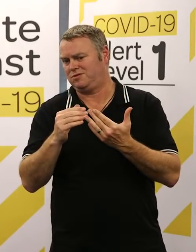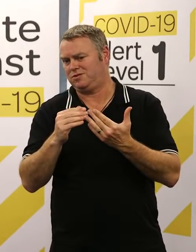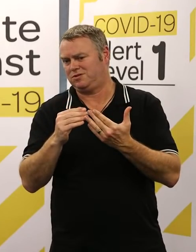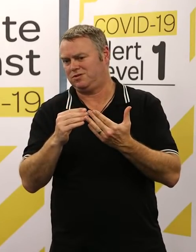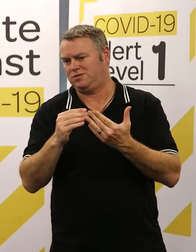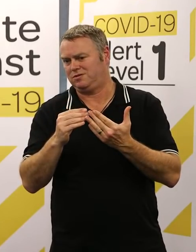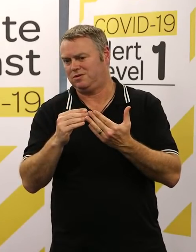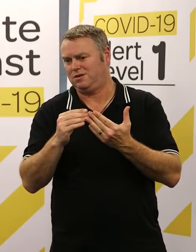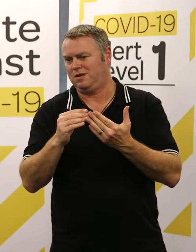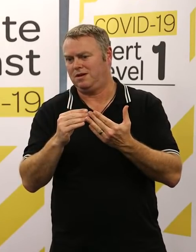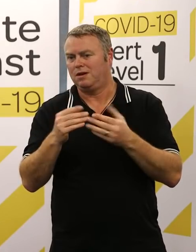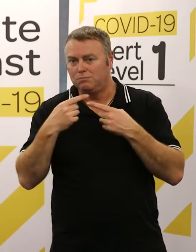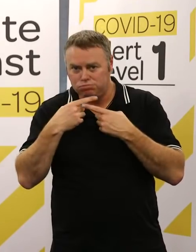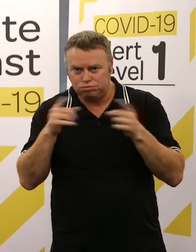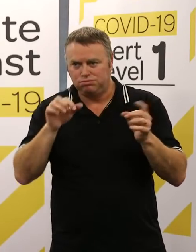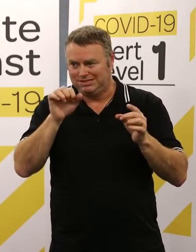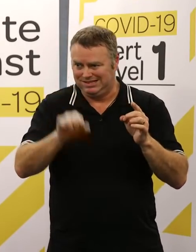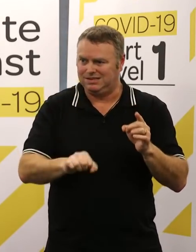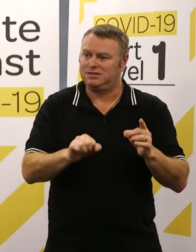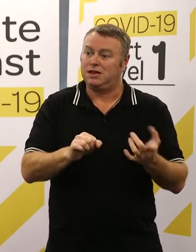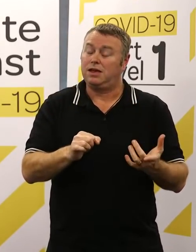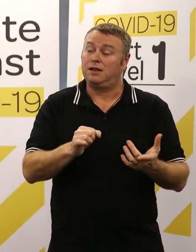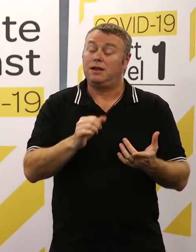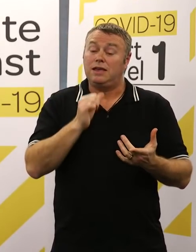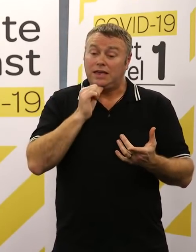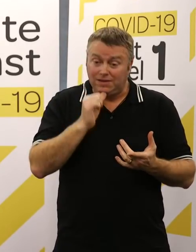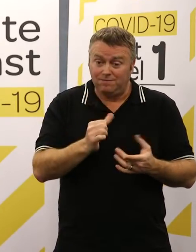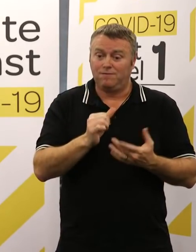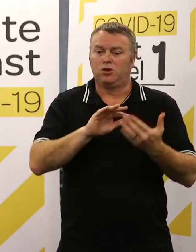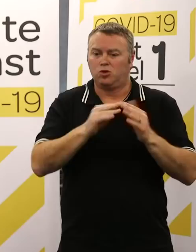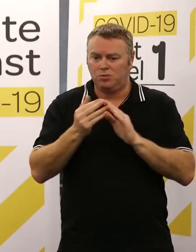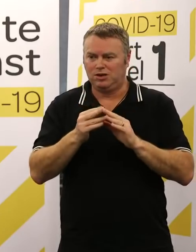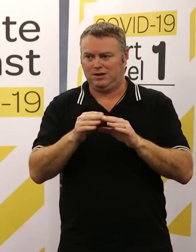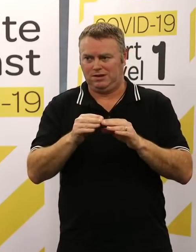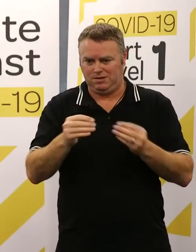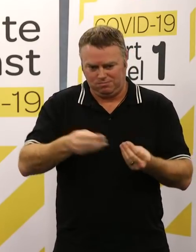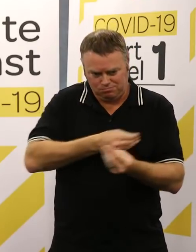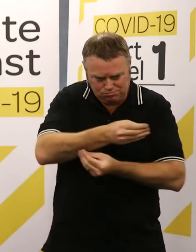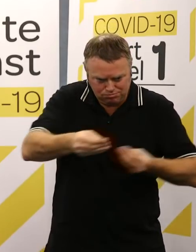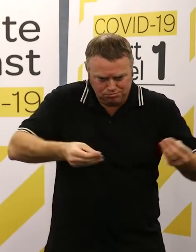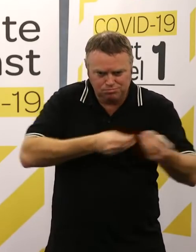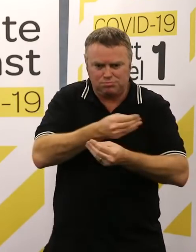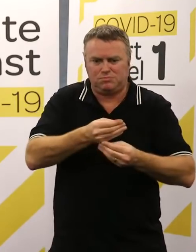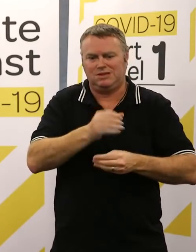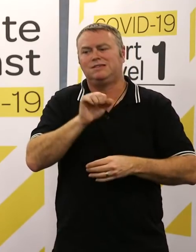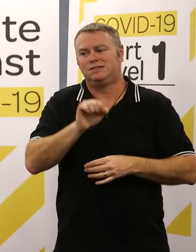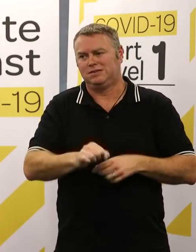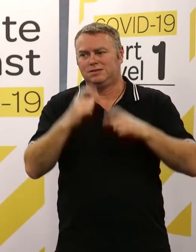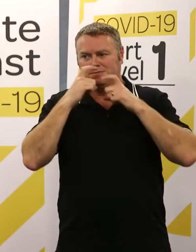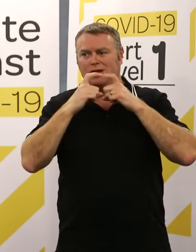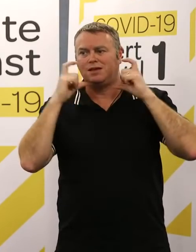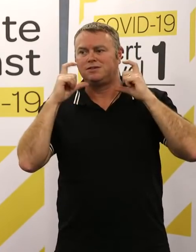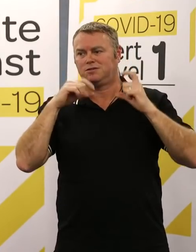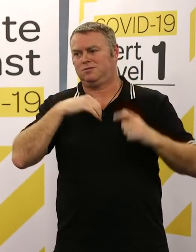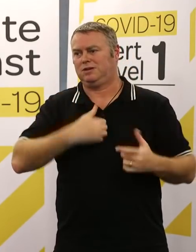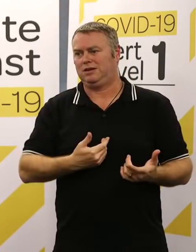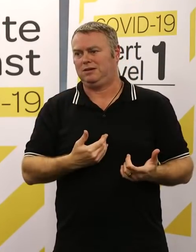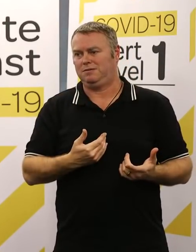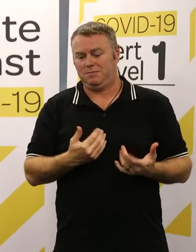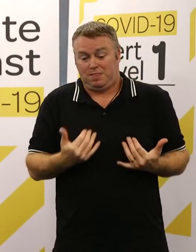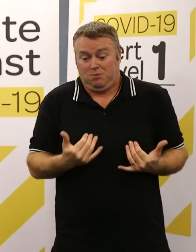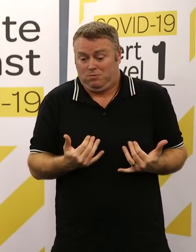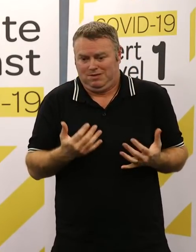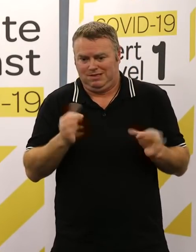may play a role should we get community transmission again, and if we're trying to break that community transmission to help